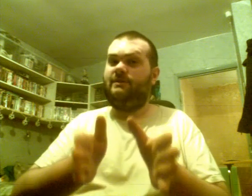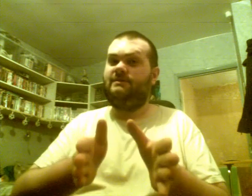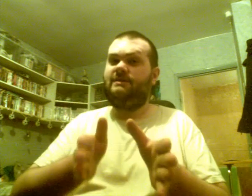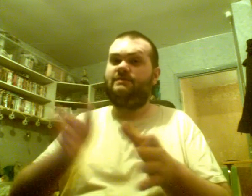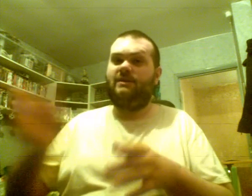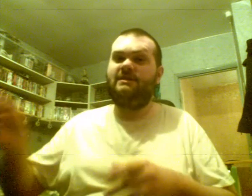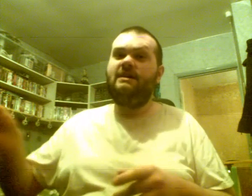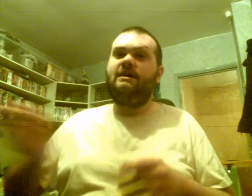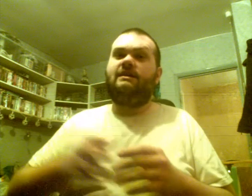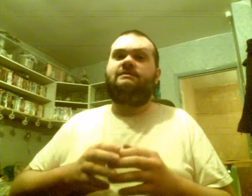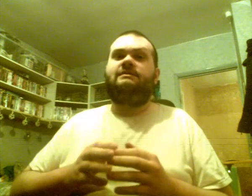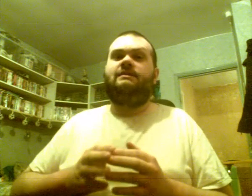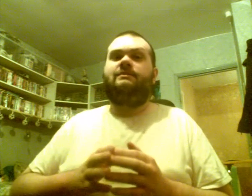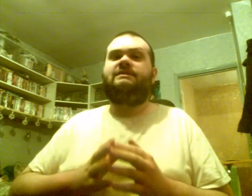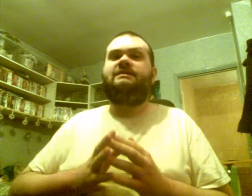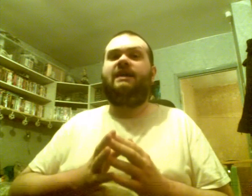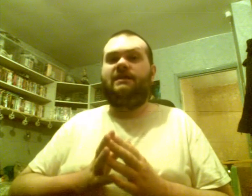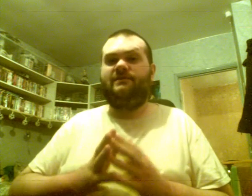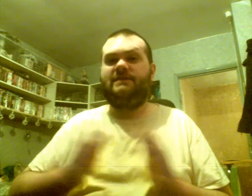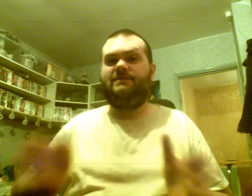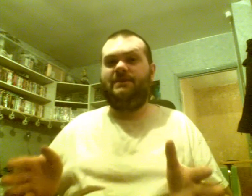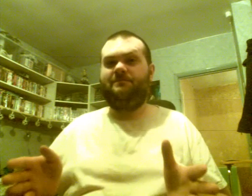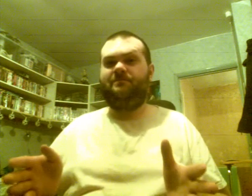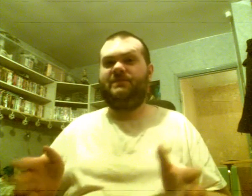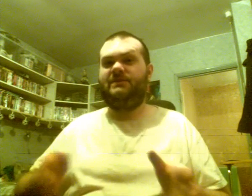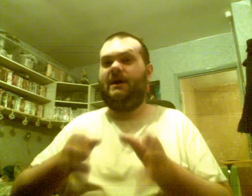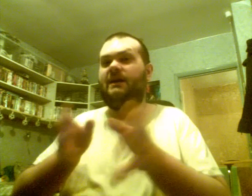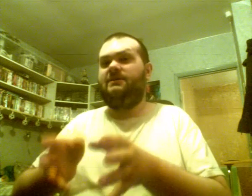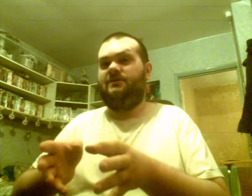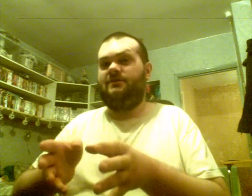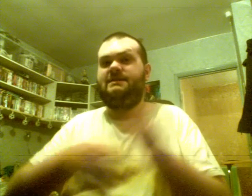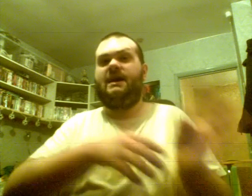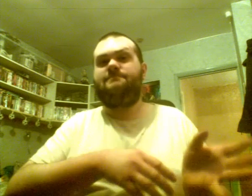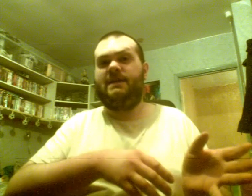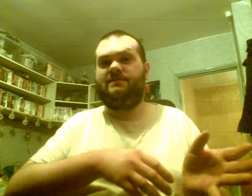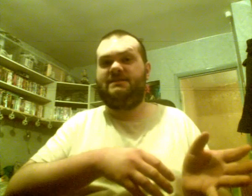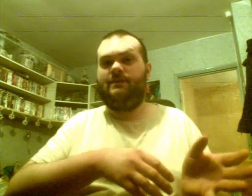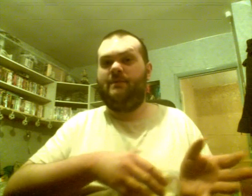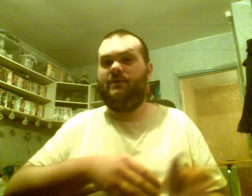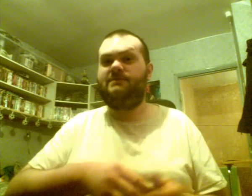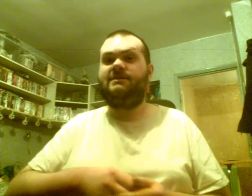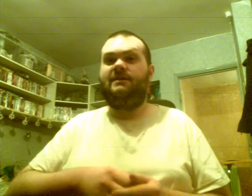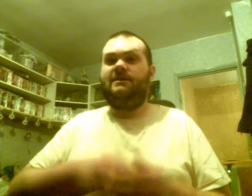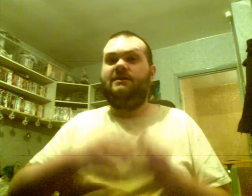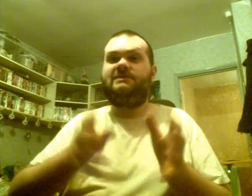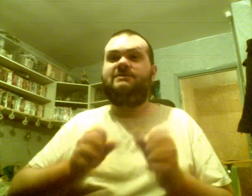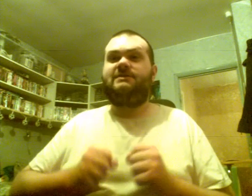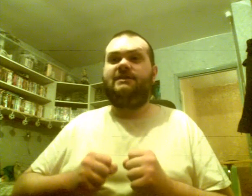notice, that's was in the title of this episode. So I hadn't gone crazy and I hadn't made a mistake with my words. There is such thing as